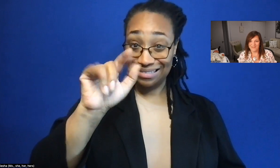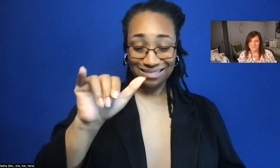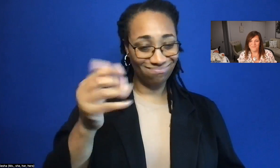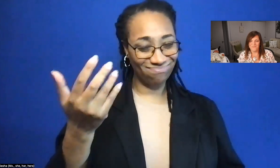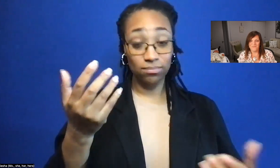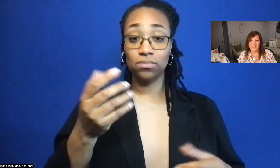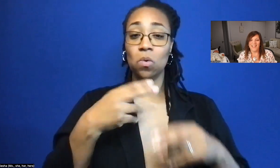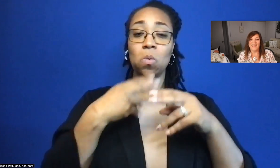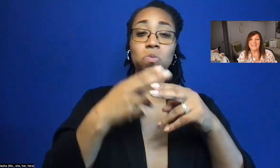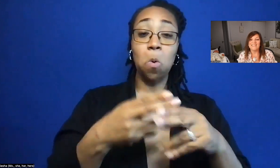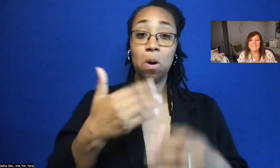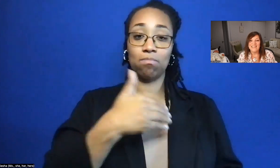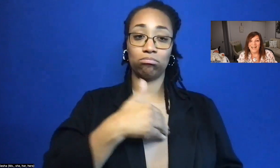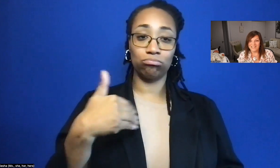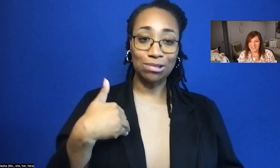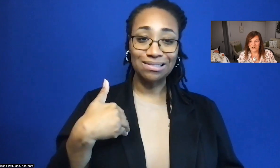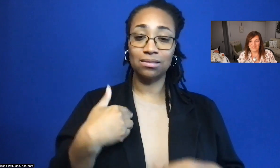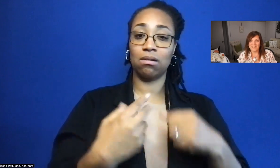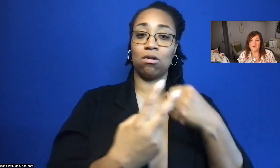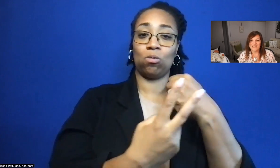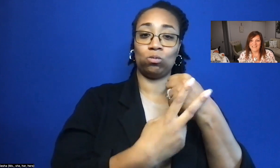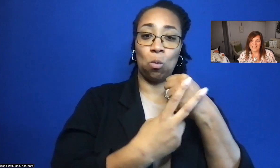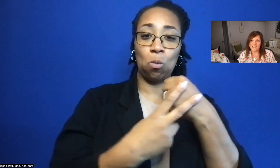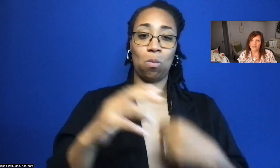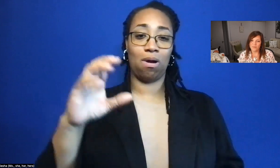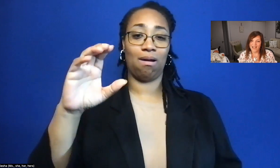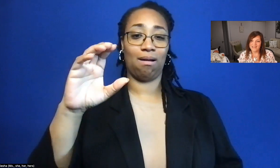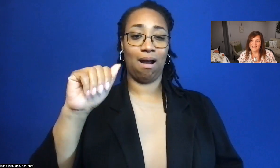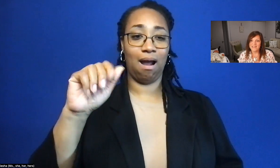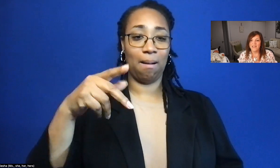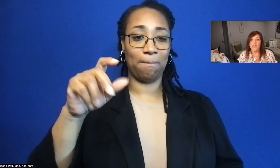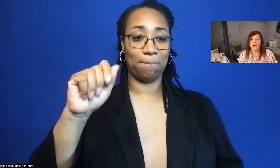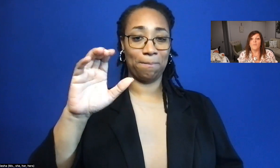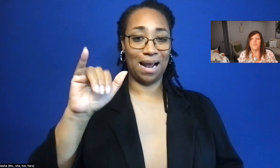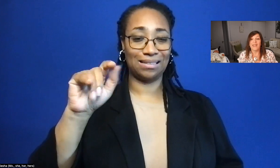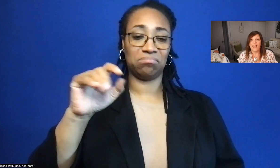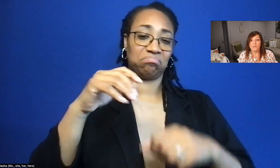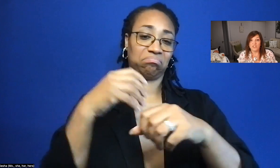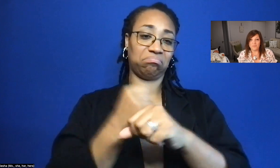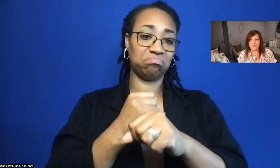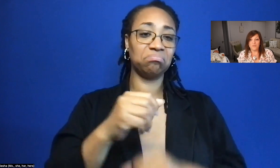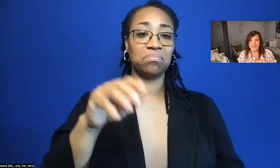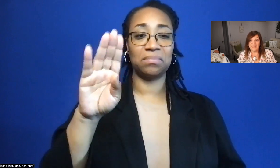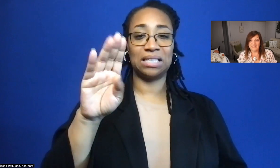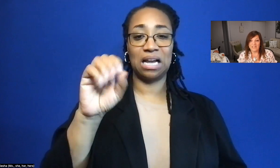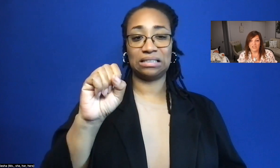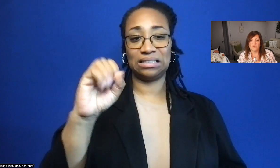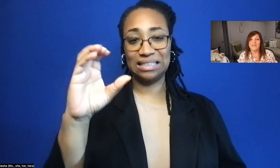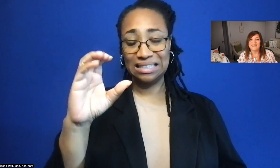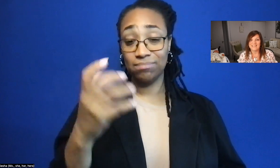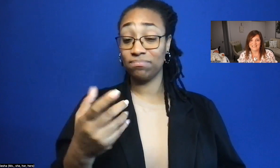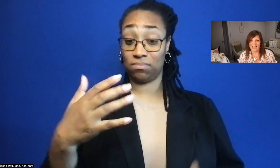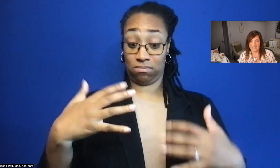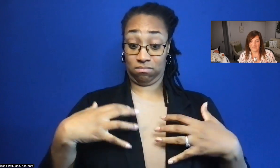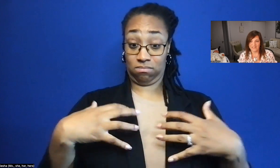capacity. It is not determined by the size of your breast, but by how much milk-making tissue